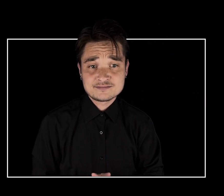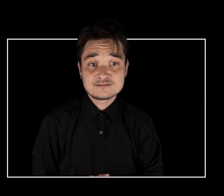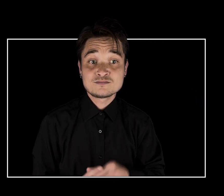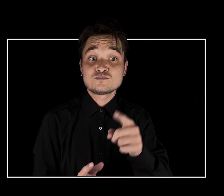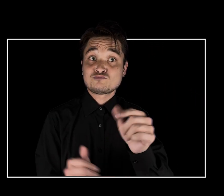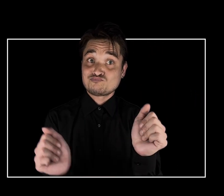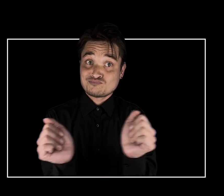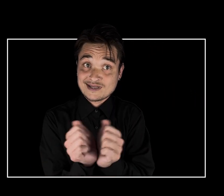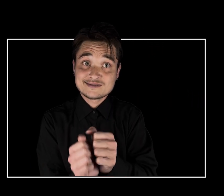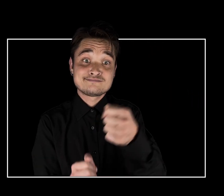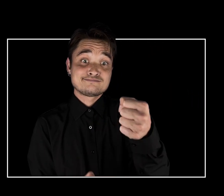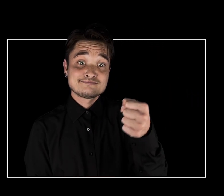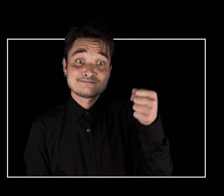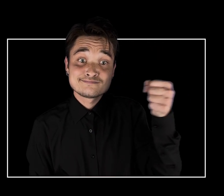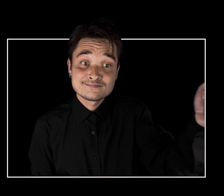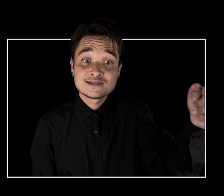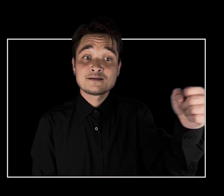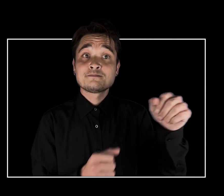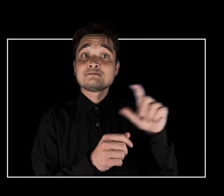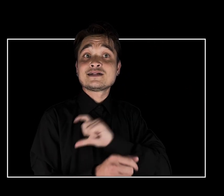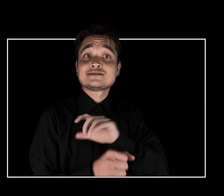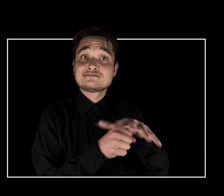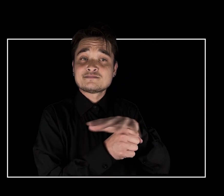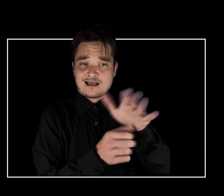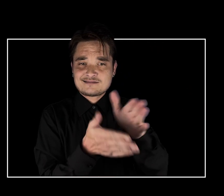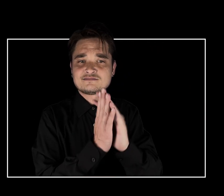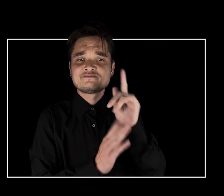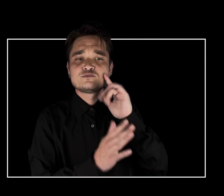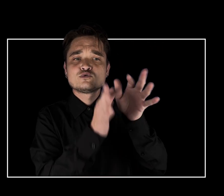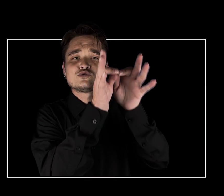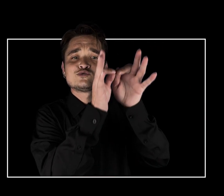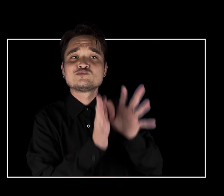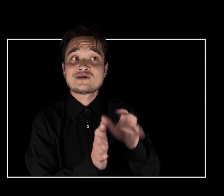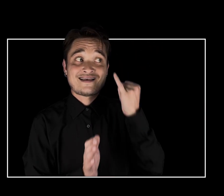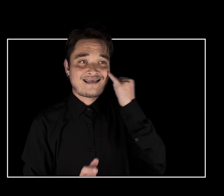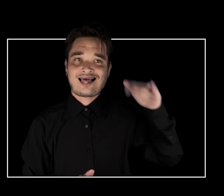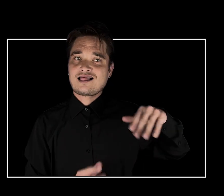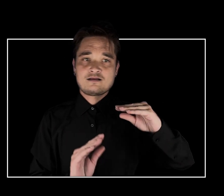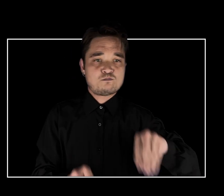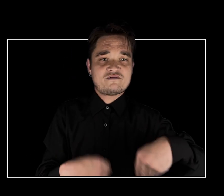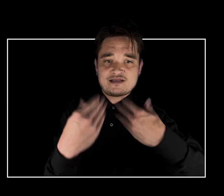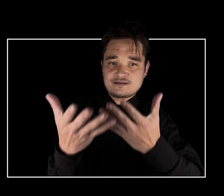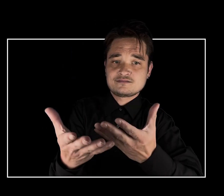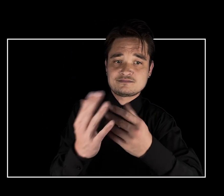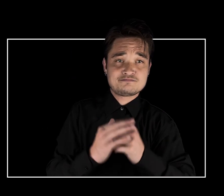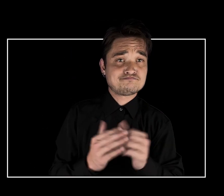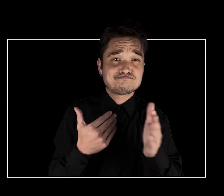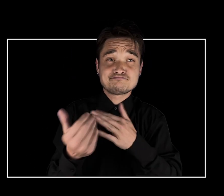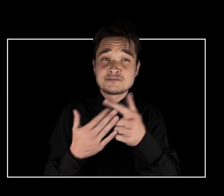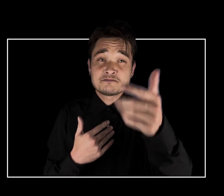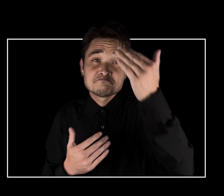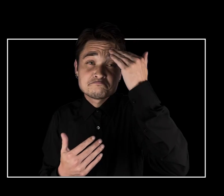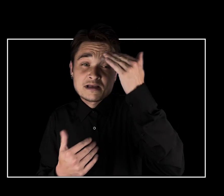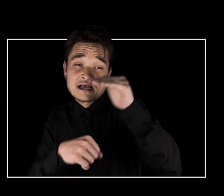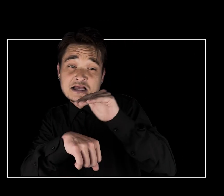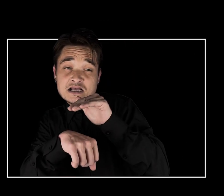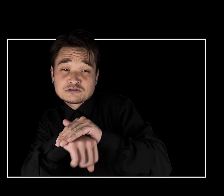police station, ask for an interpreter if one has not yet been provided, even if you speak some